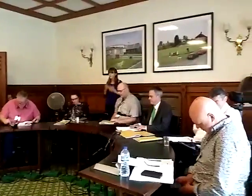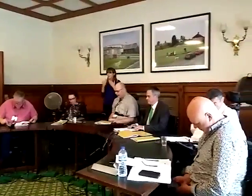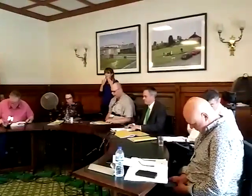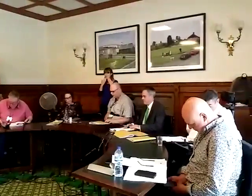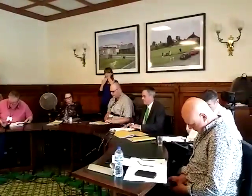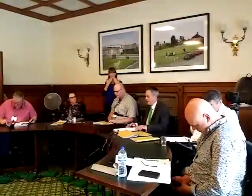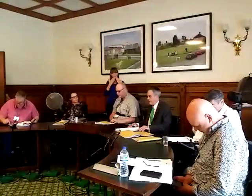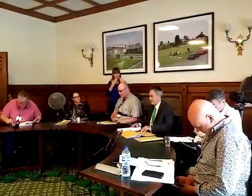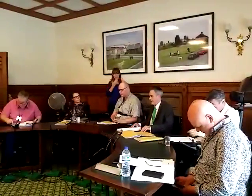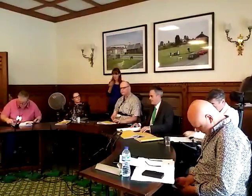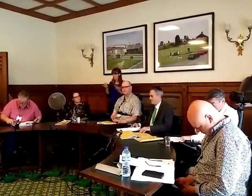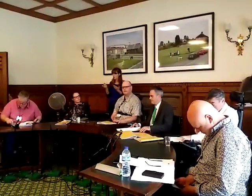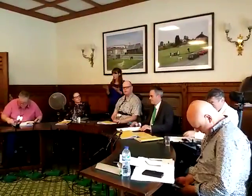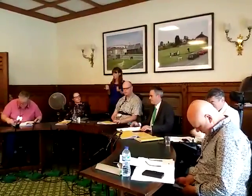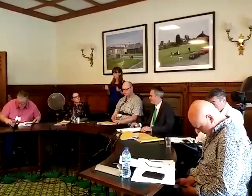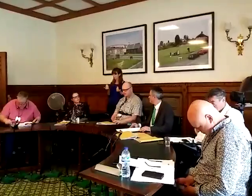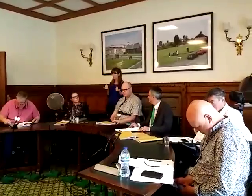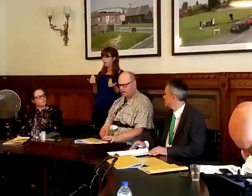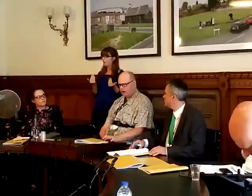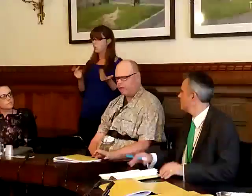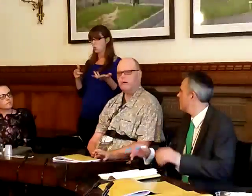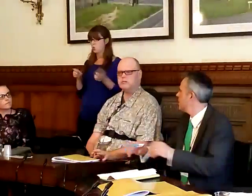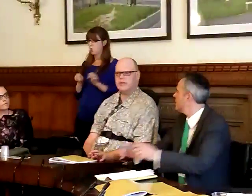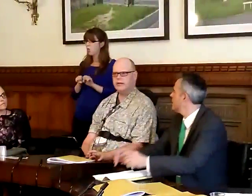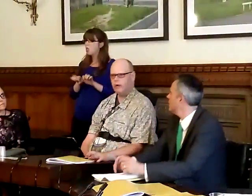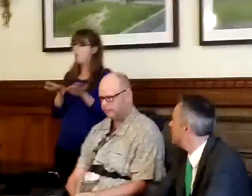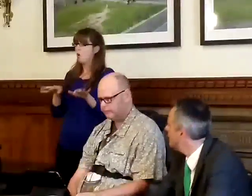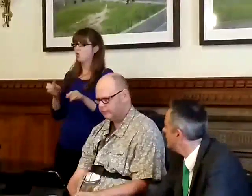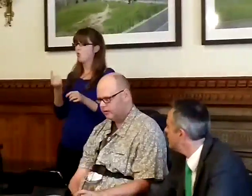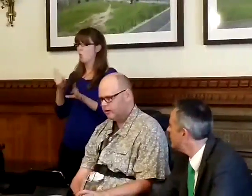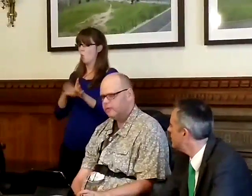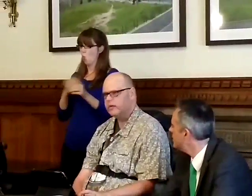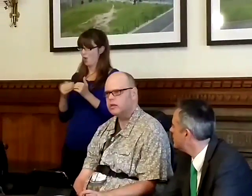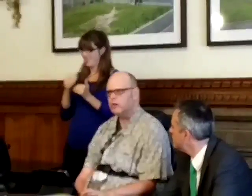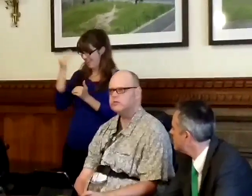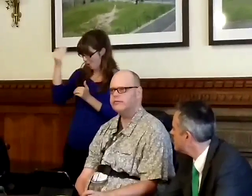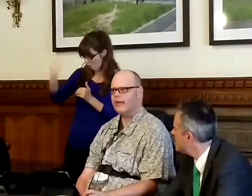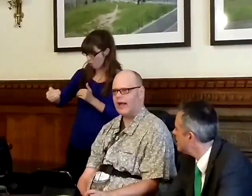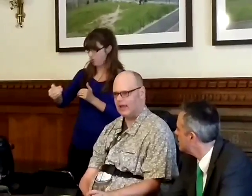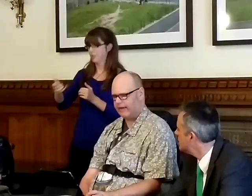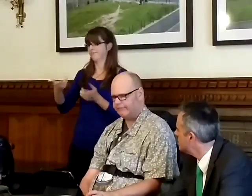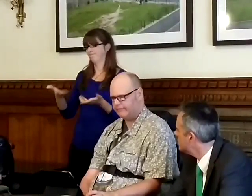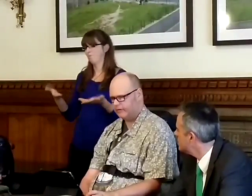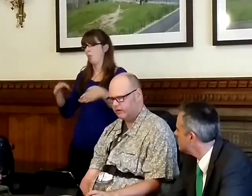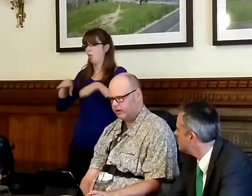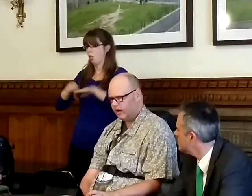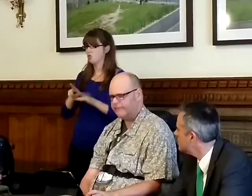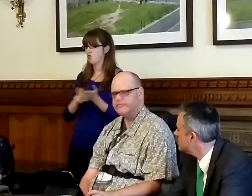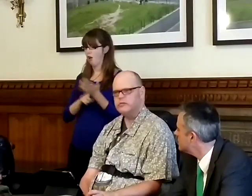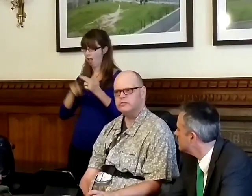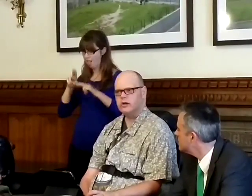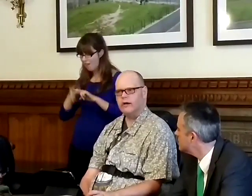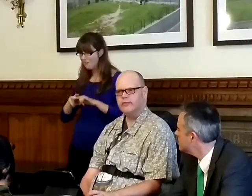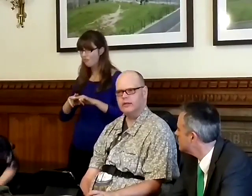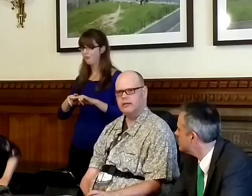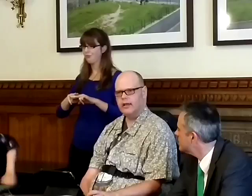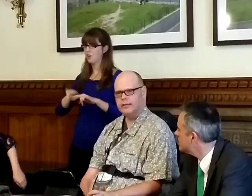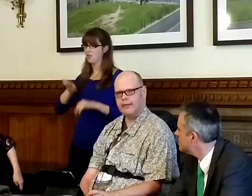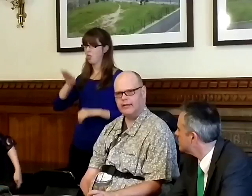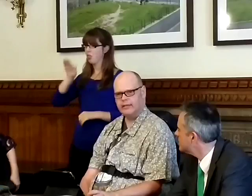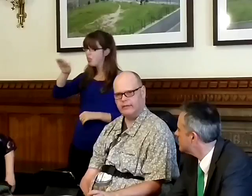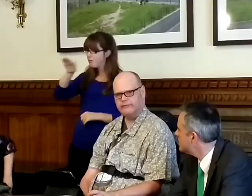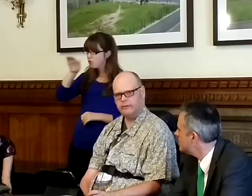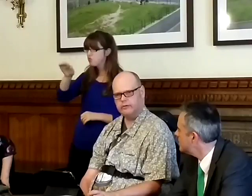Thank you, and welcome to the launch of One Year On, the closure of the ILF and the future of